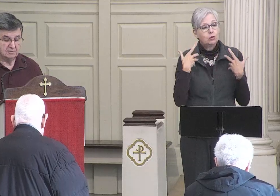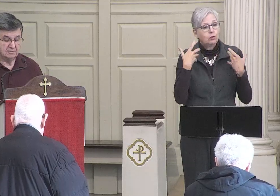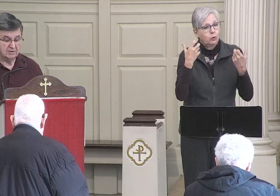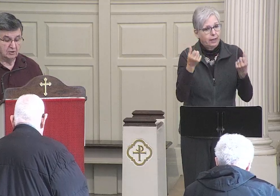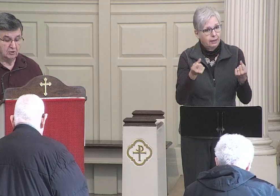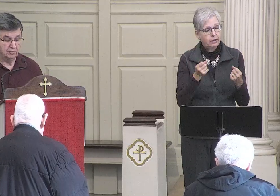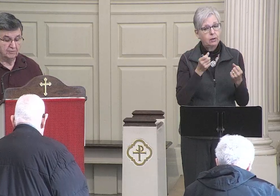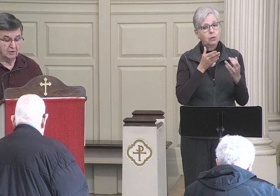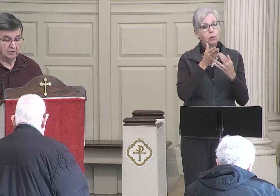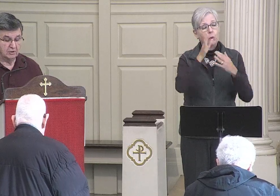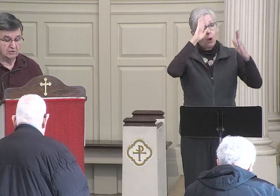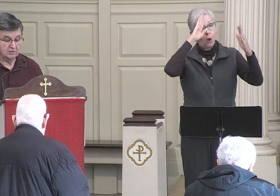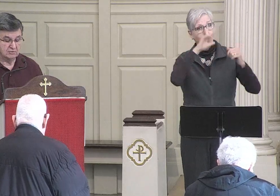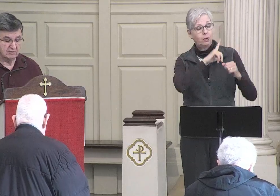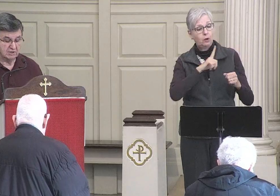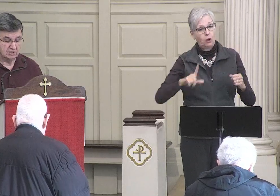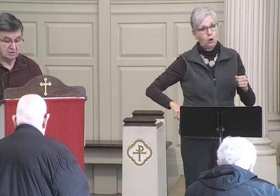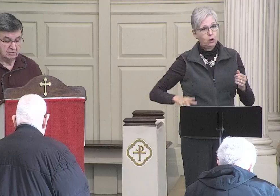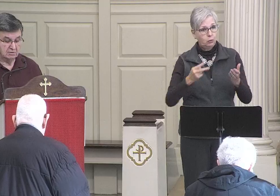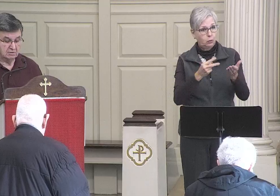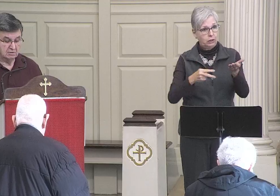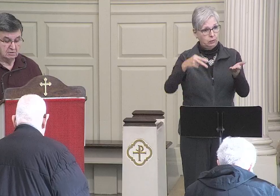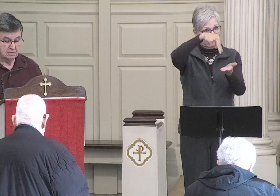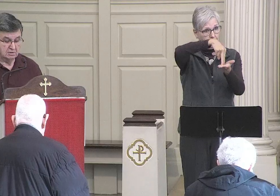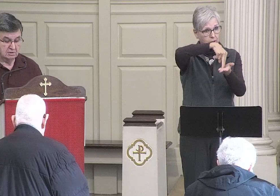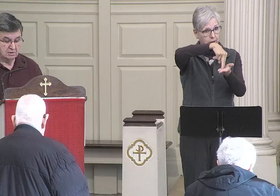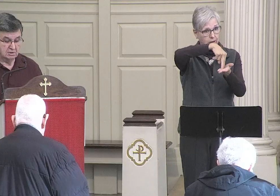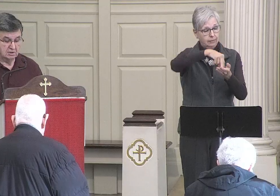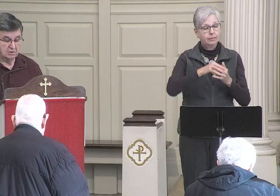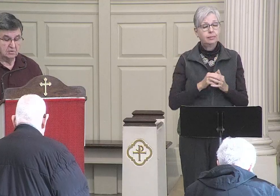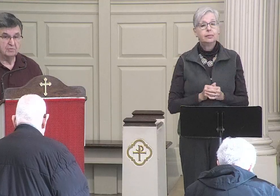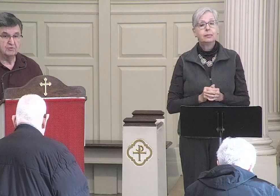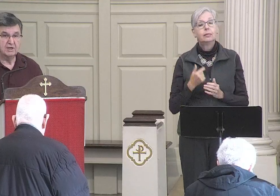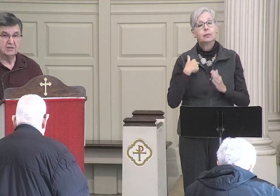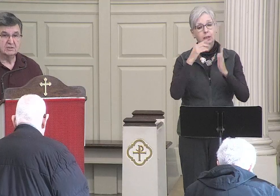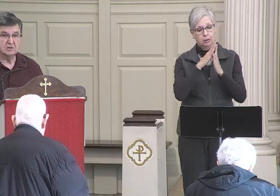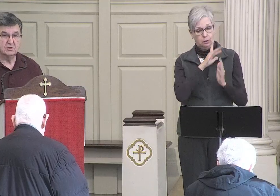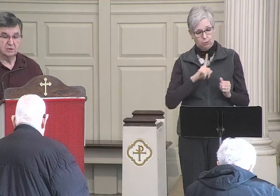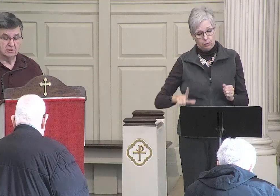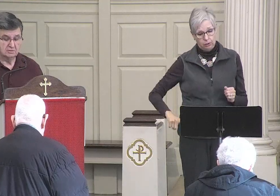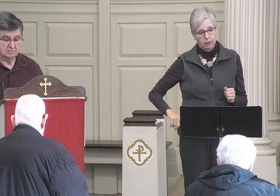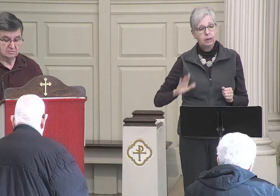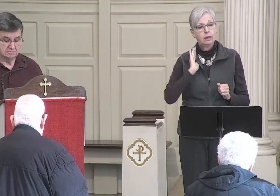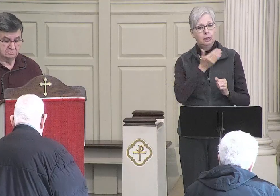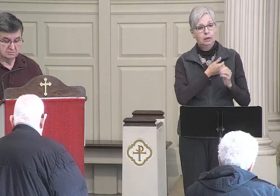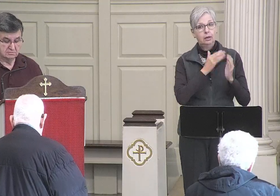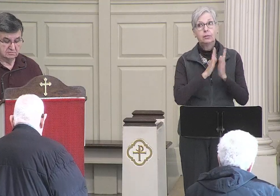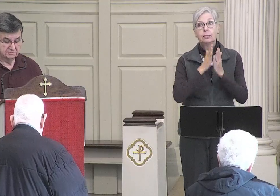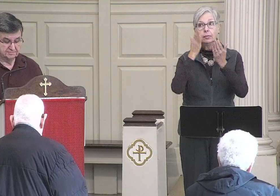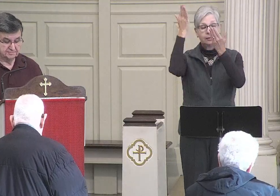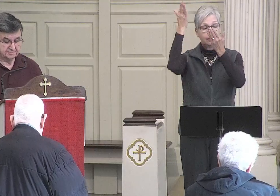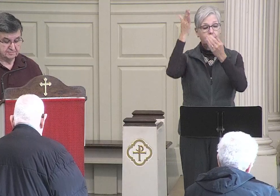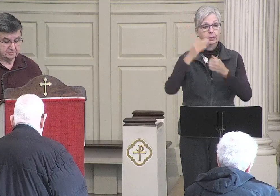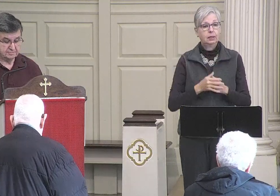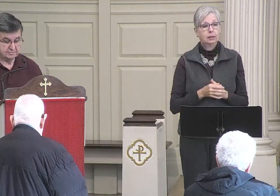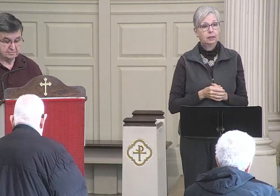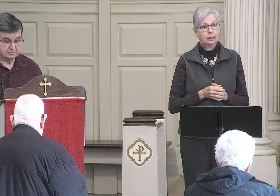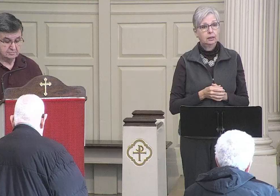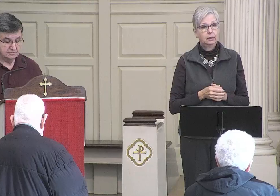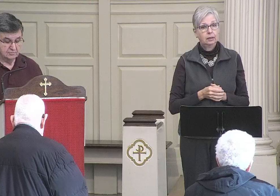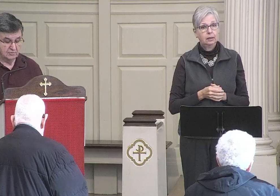strengthened by the hope of the Lord's resurrection. We pray to the Lord.